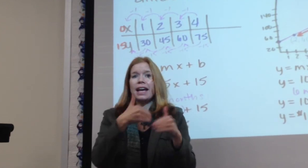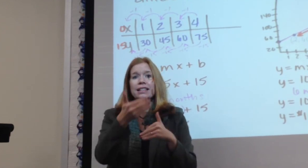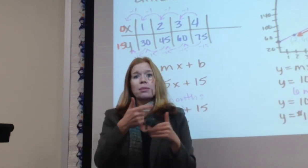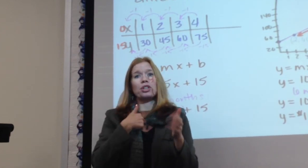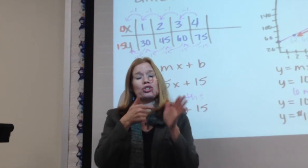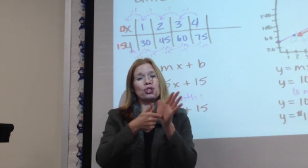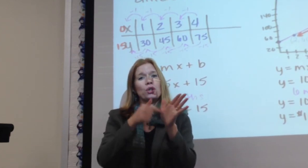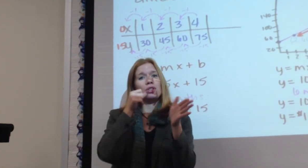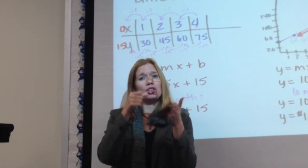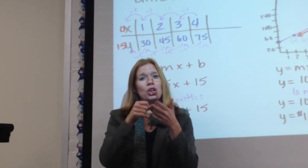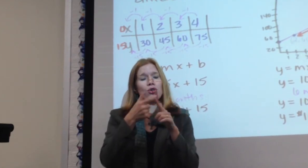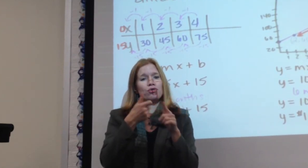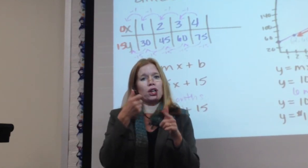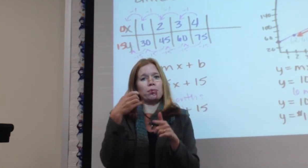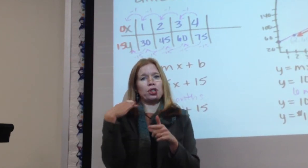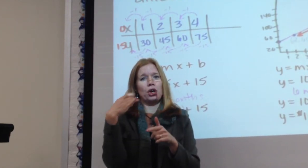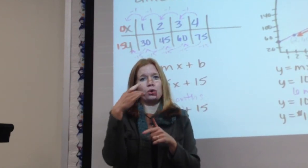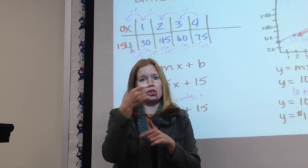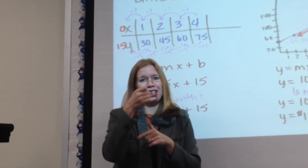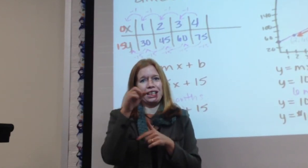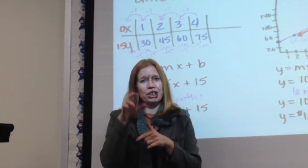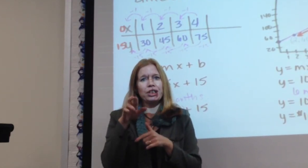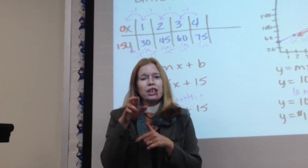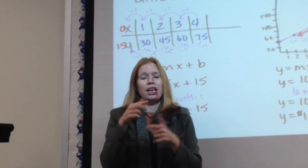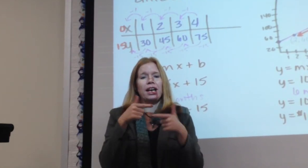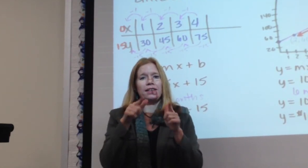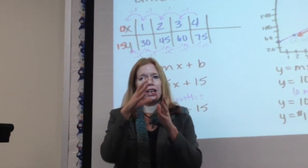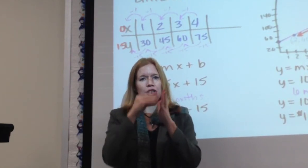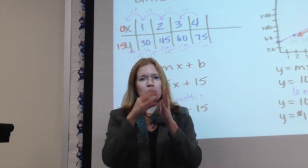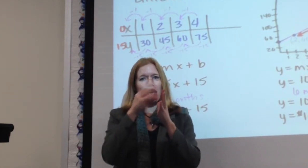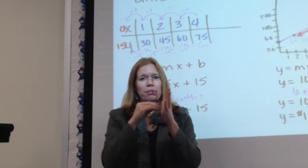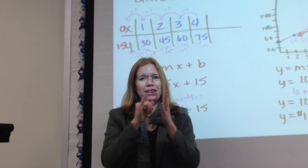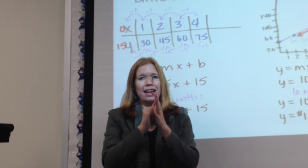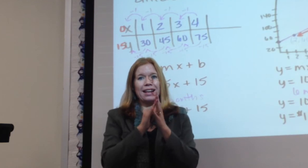Next, I'm going to show you the notes from Coach Gear and let you copy that.